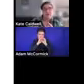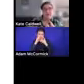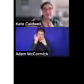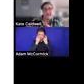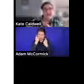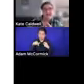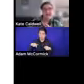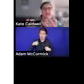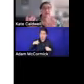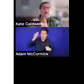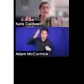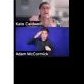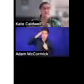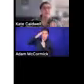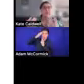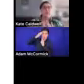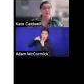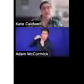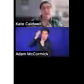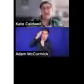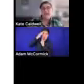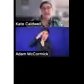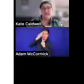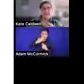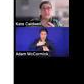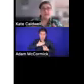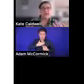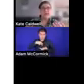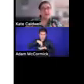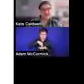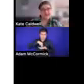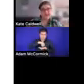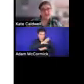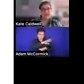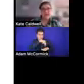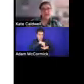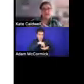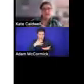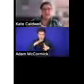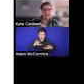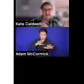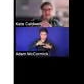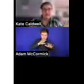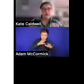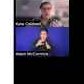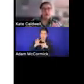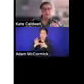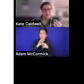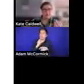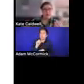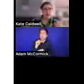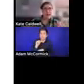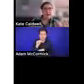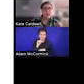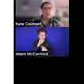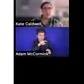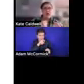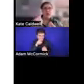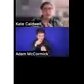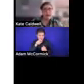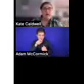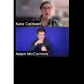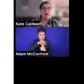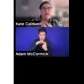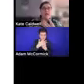relative to the data and the context within which that data is being collected. And so if we